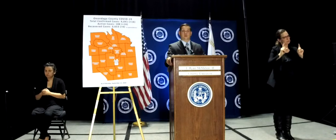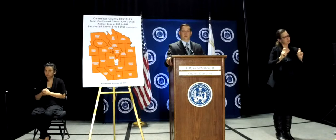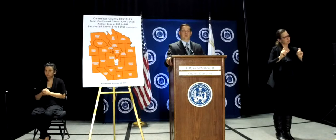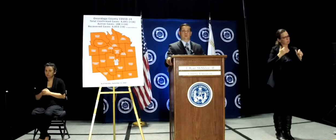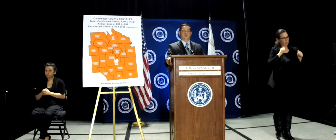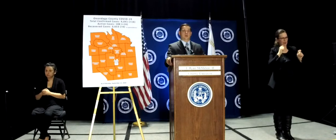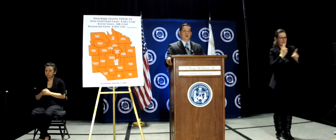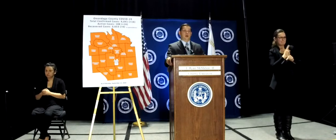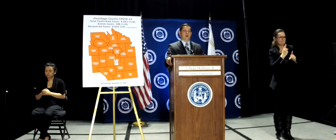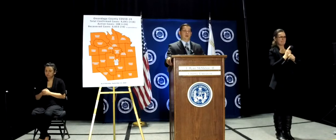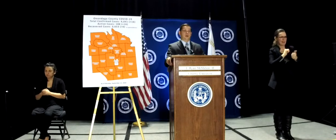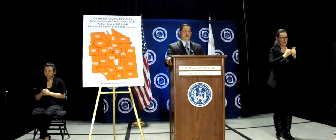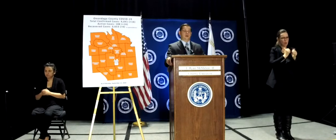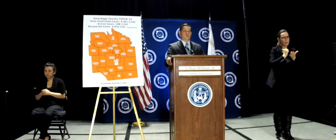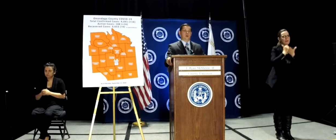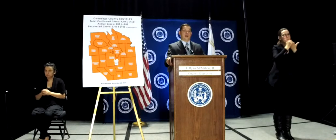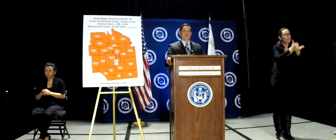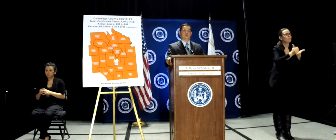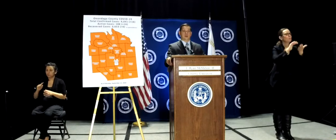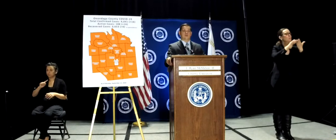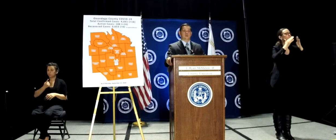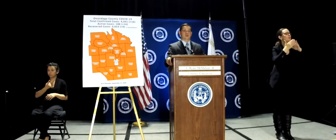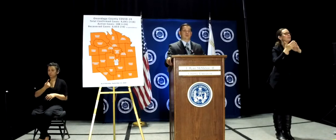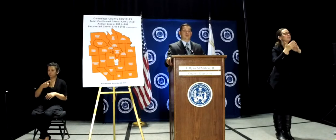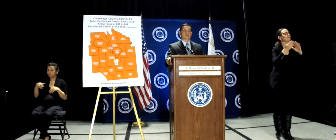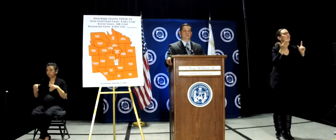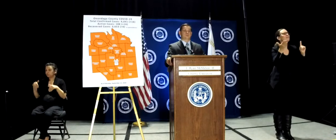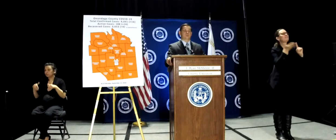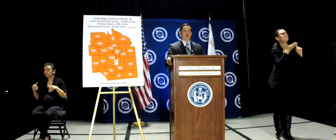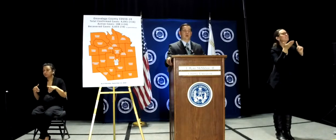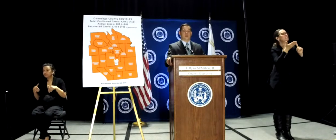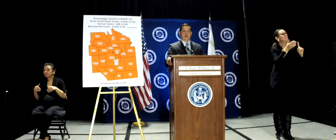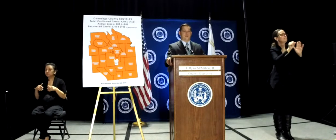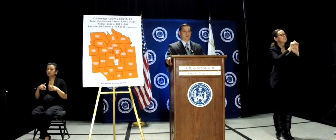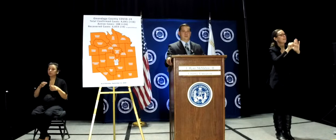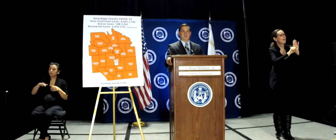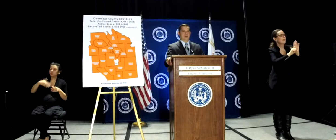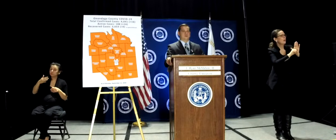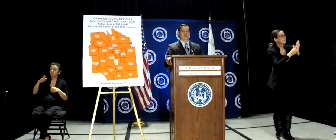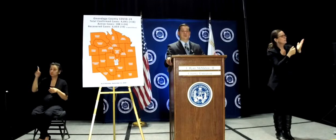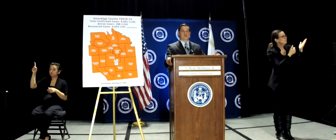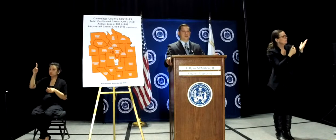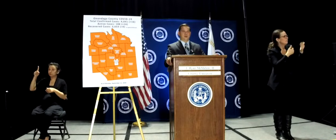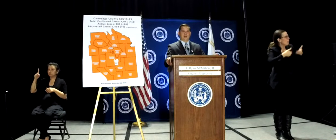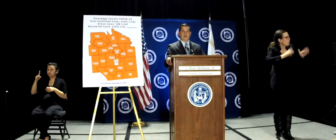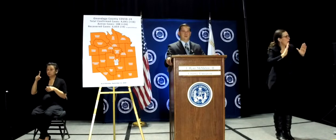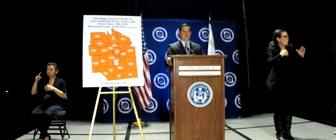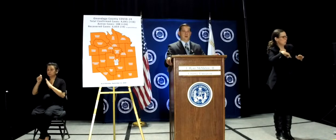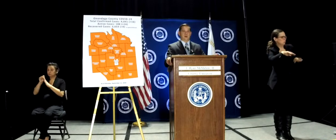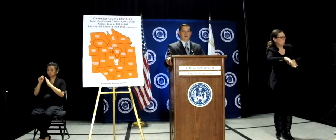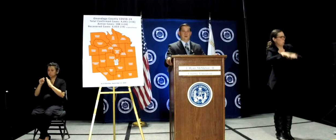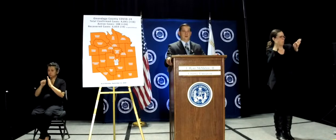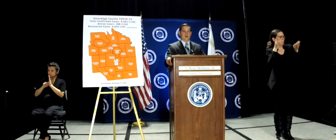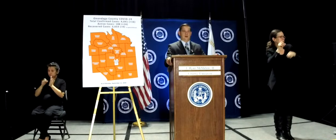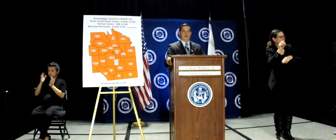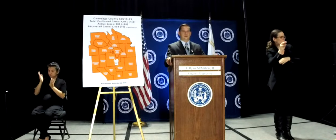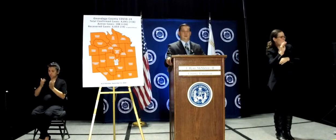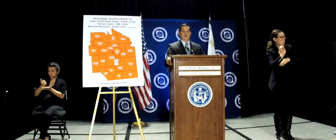state comfortable. And we're having those conversations. But I know they are having those same conversations in Erie County as well.